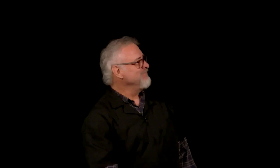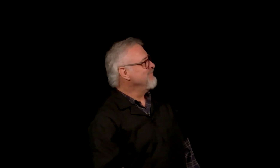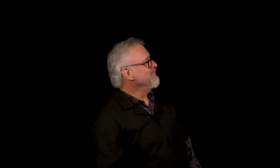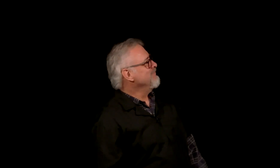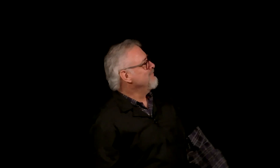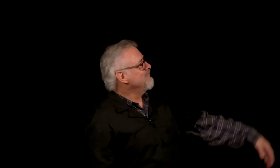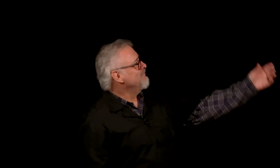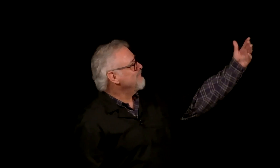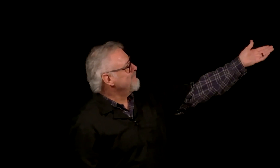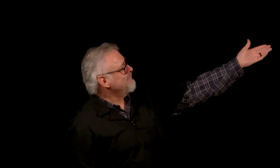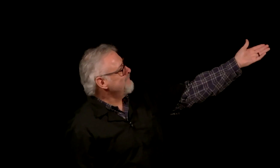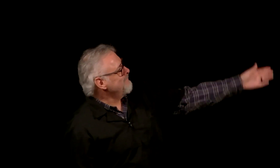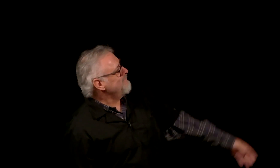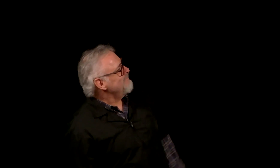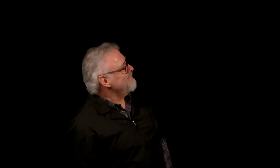Sunday.